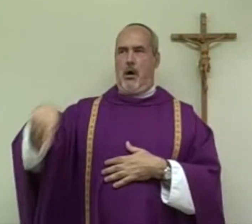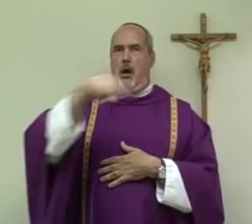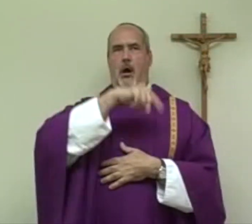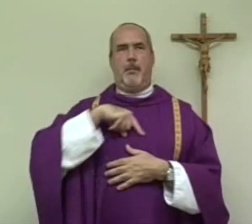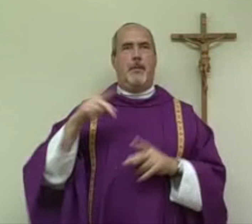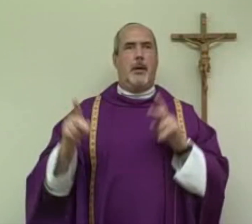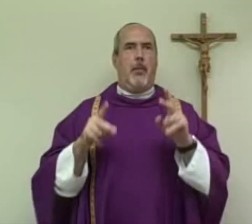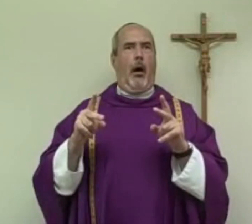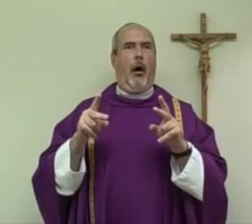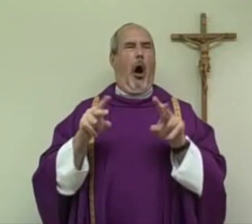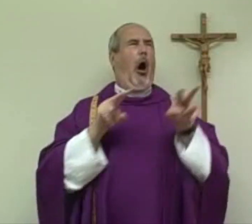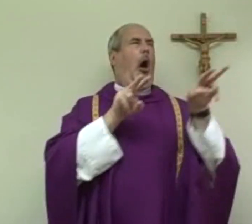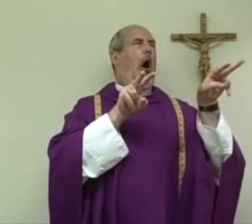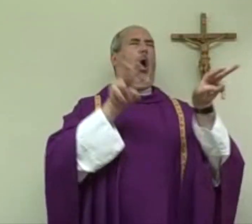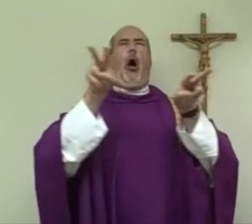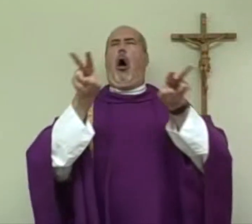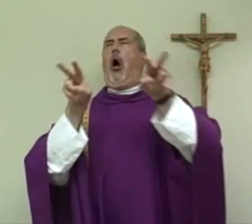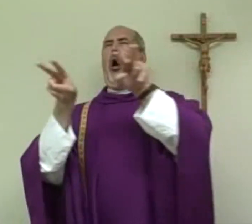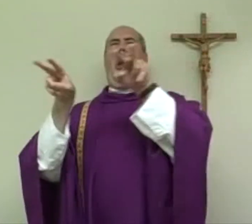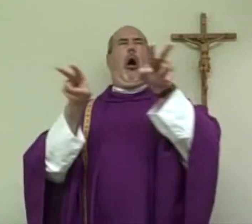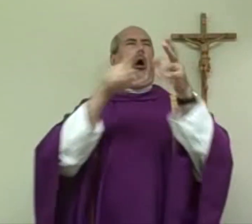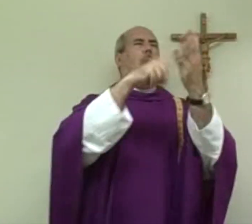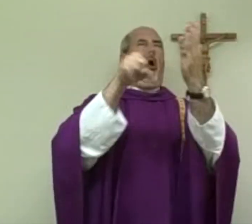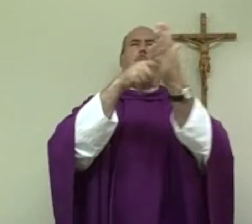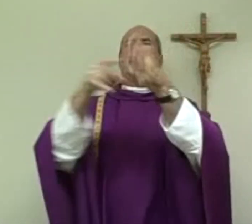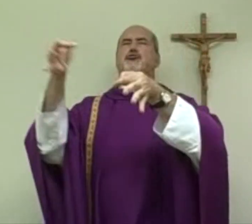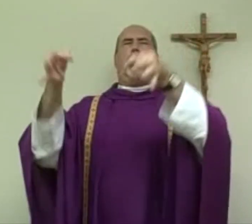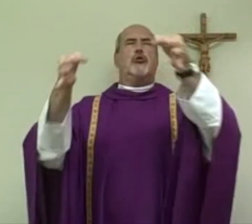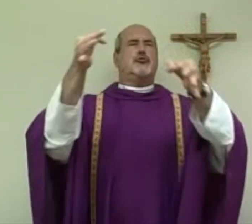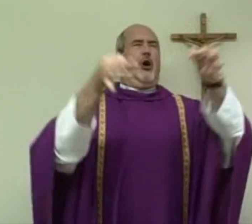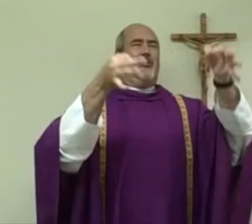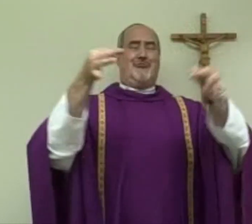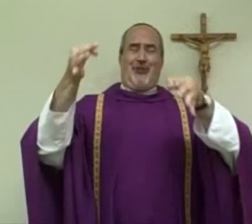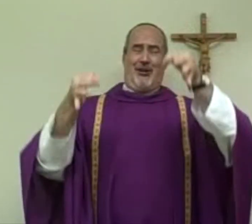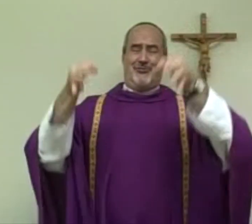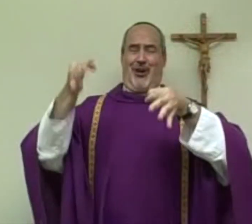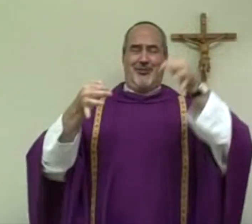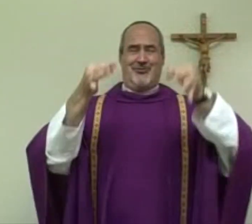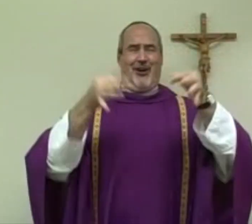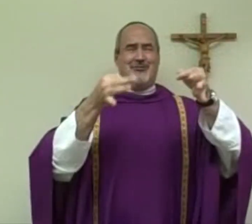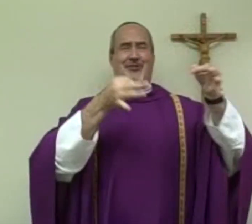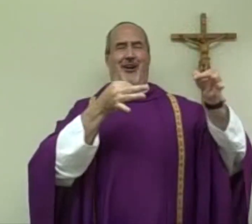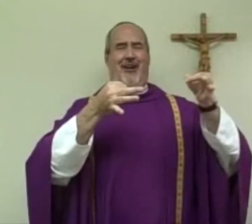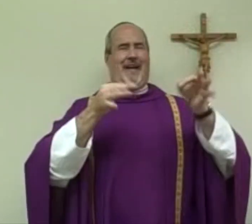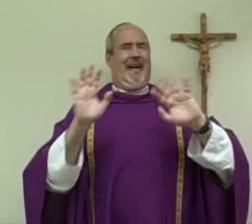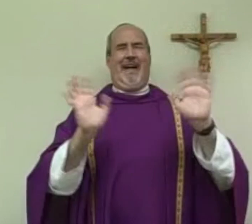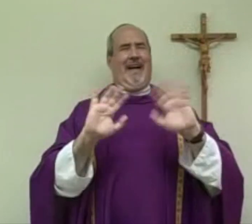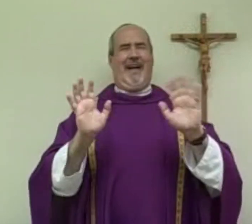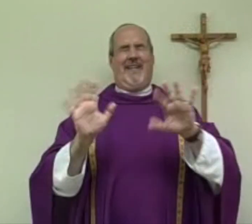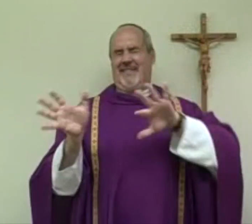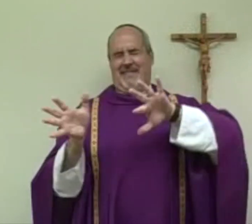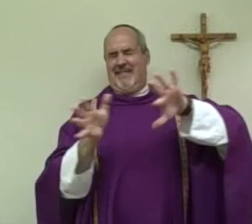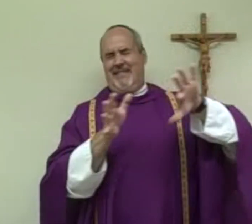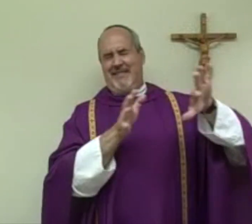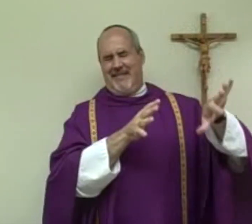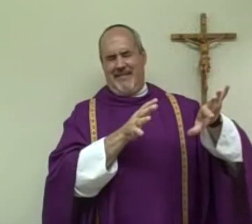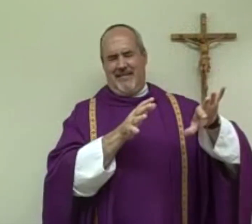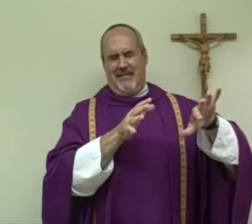So it's really easy for us as people to look around and criticize and to judge others and to judge and judge and